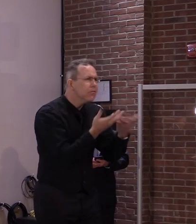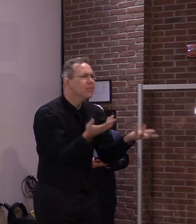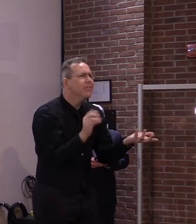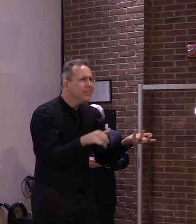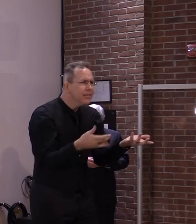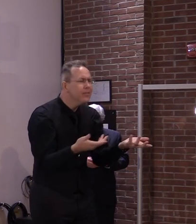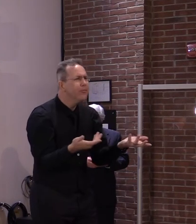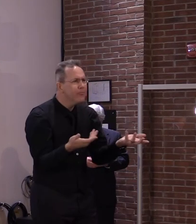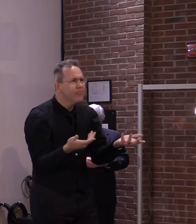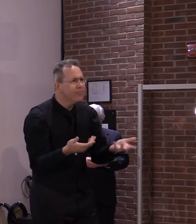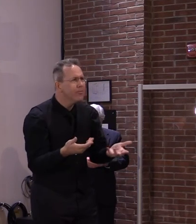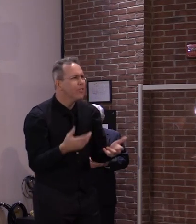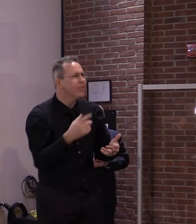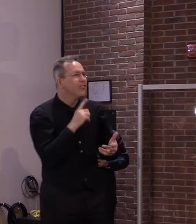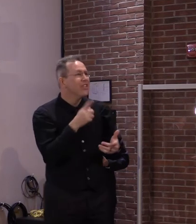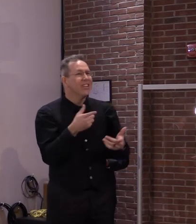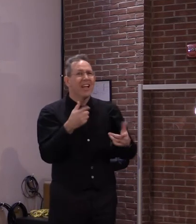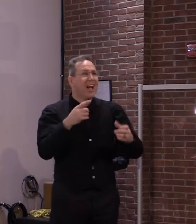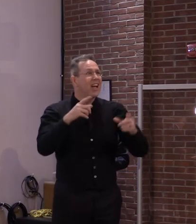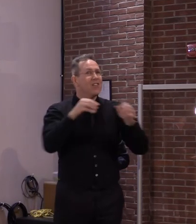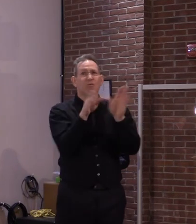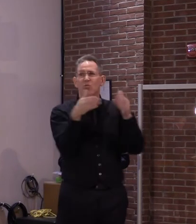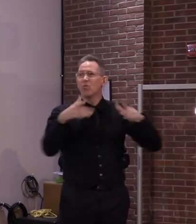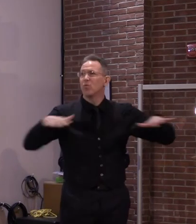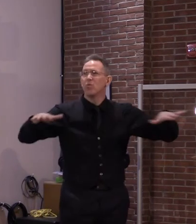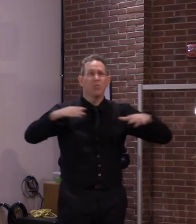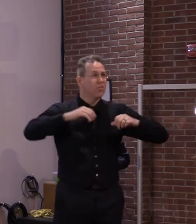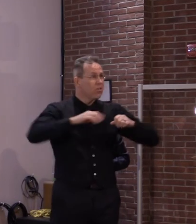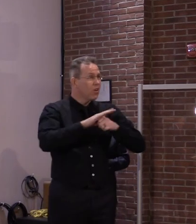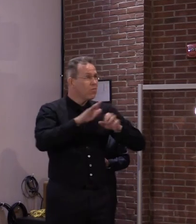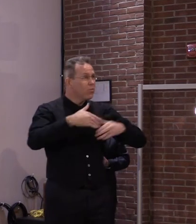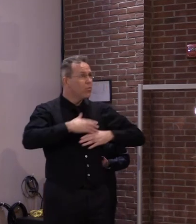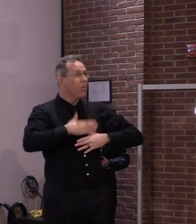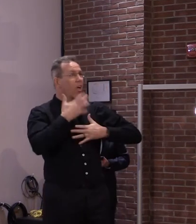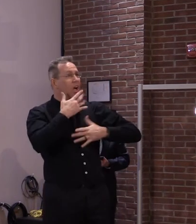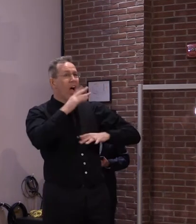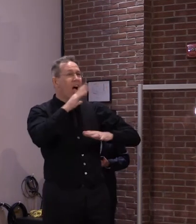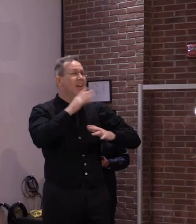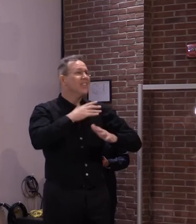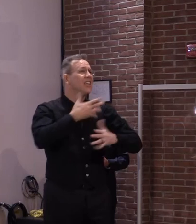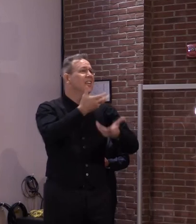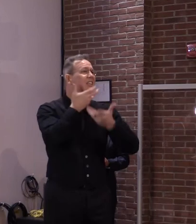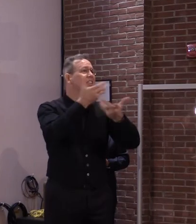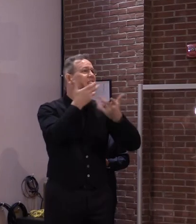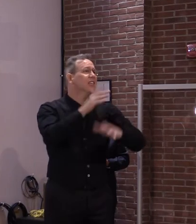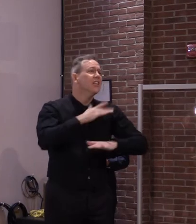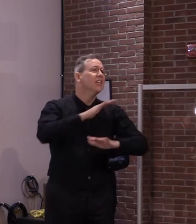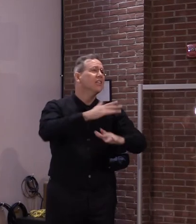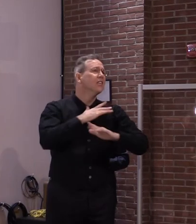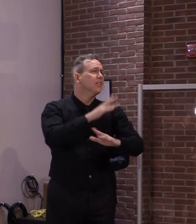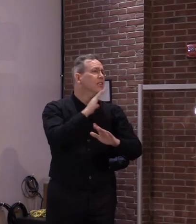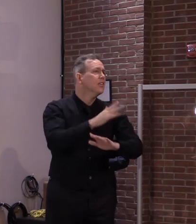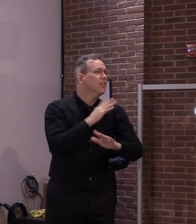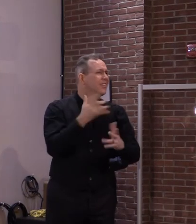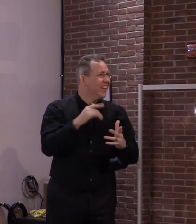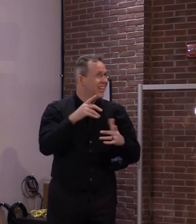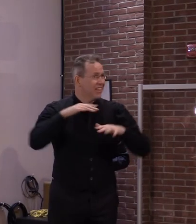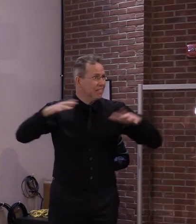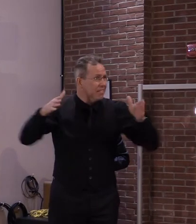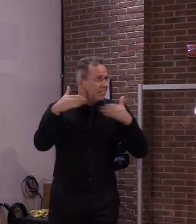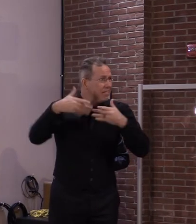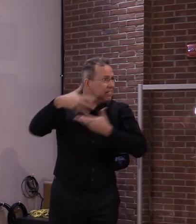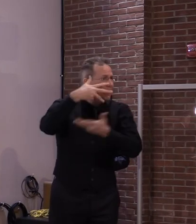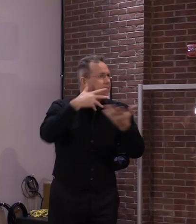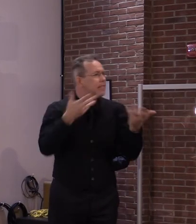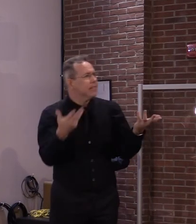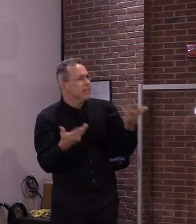aspiration in a closed space particularly as we moved inside but um we do you know we we acknowledge that all these activities are critical uh